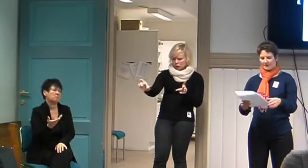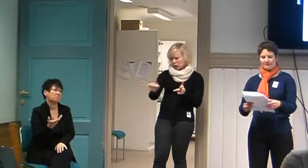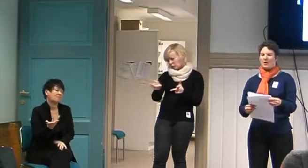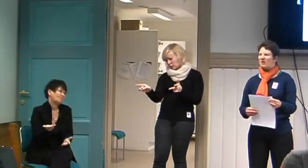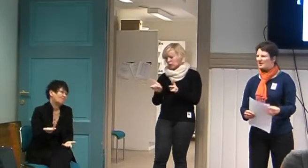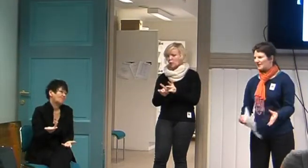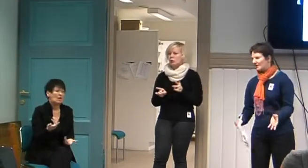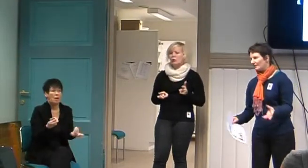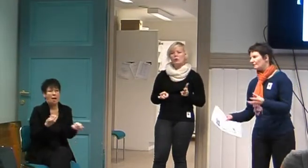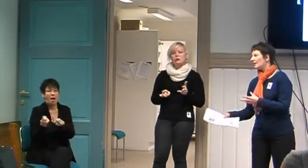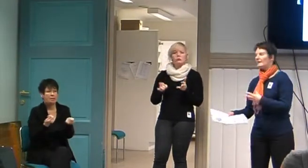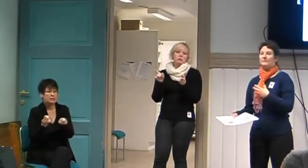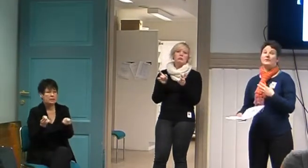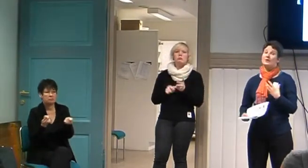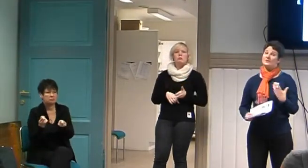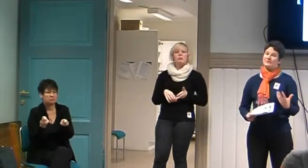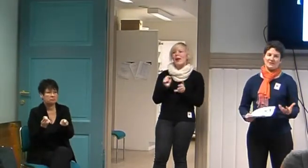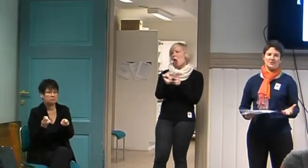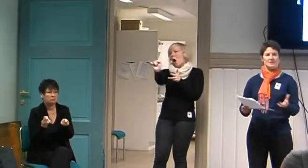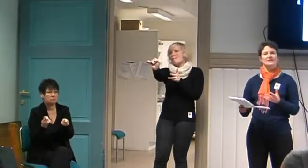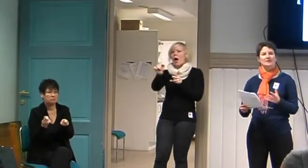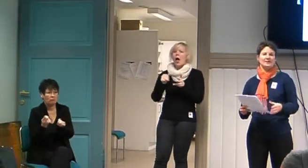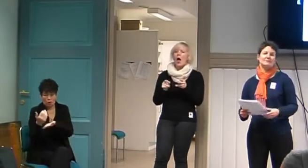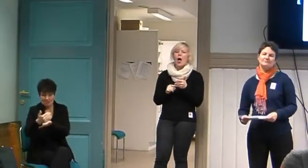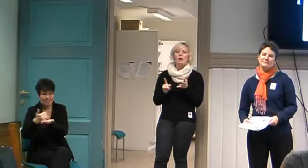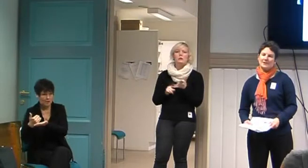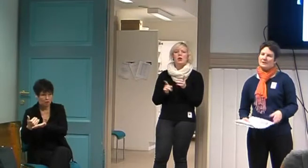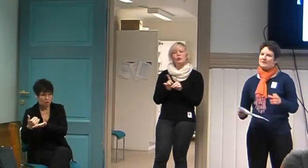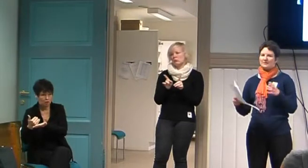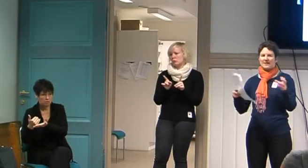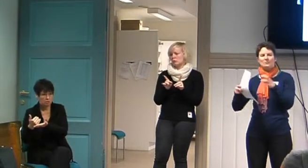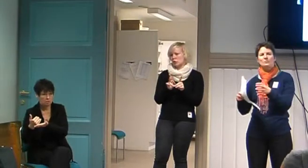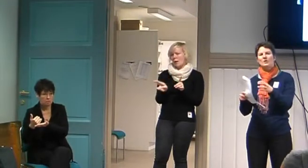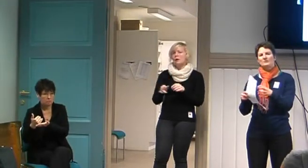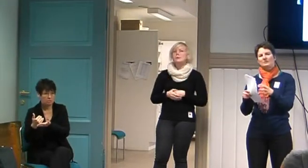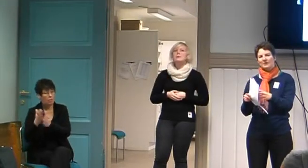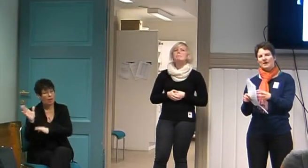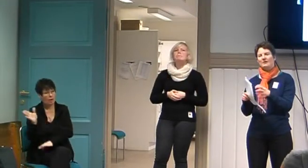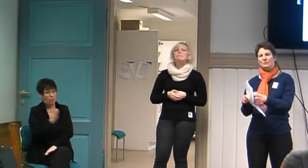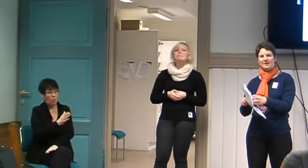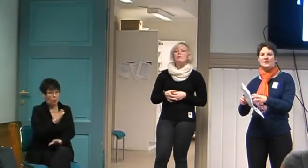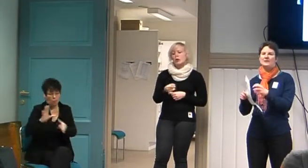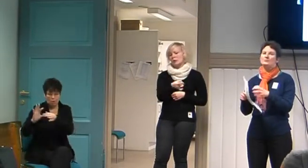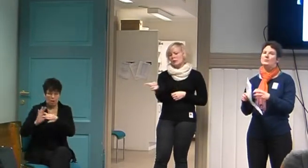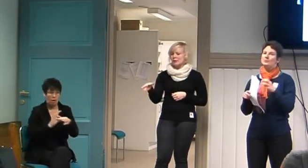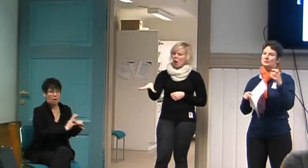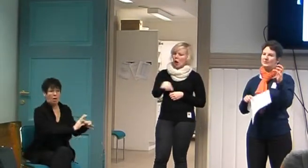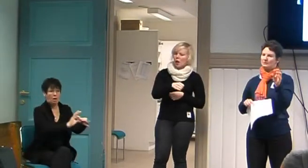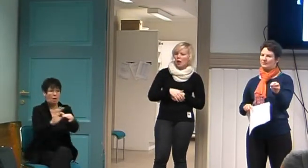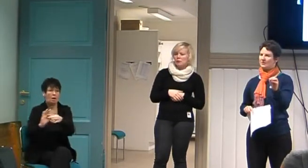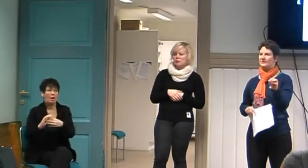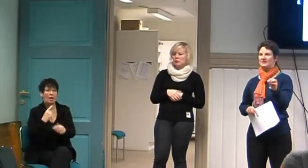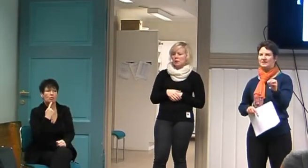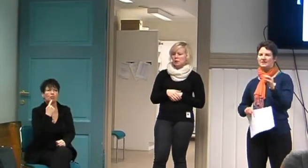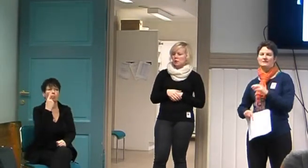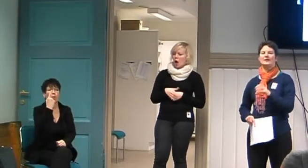the marketing, conservation side. So they all work with and report to